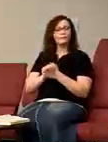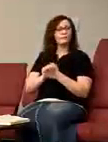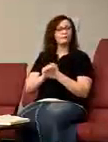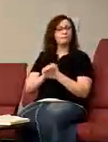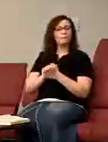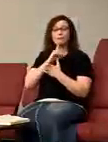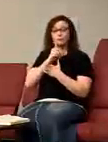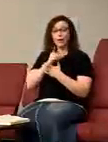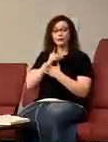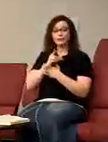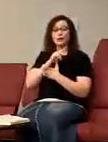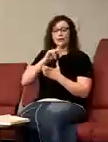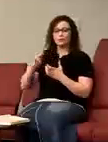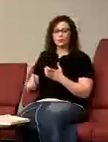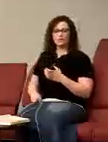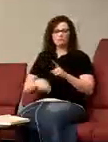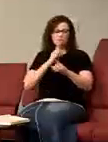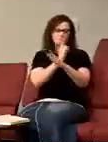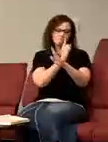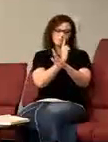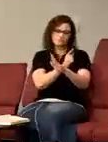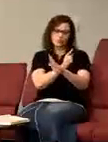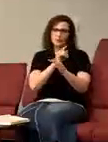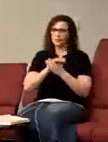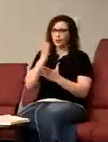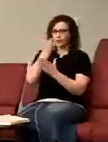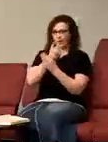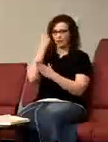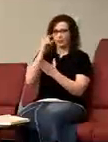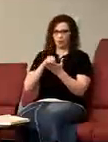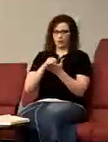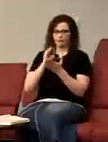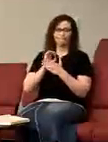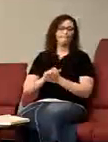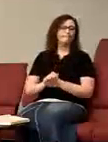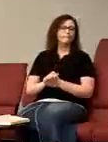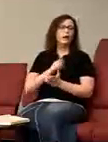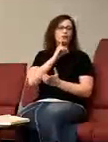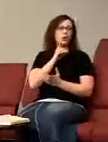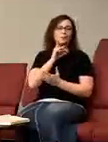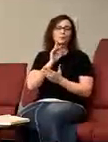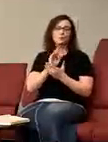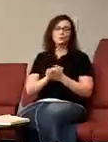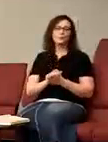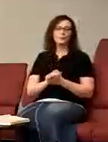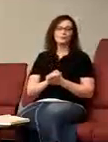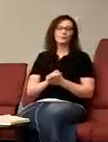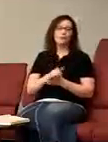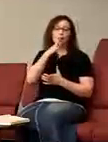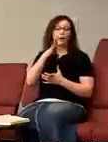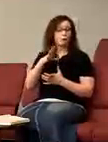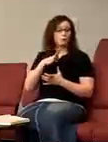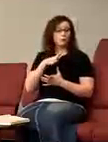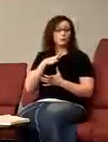the king rebuked Abraham for it. Amen. And so I think it is, you know, women are supposed